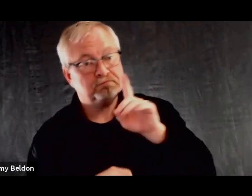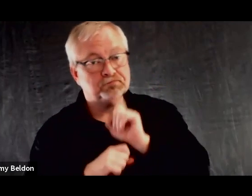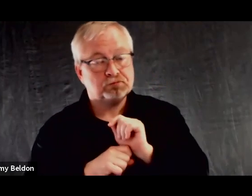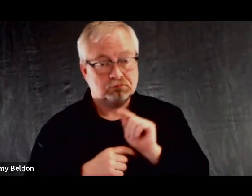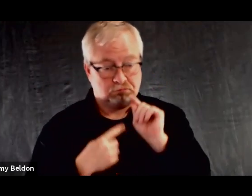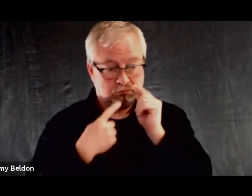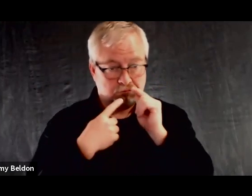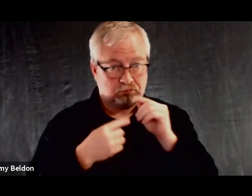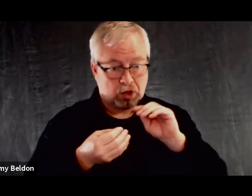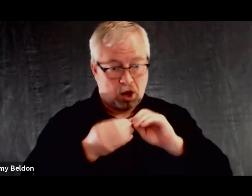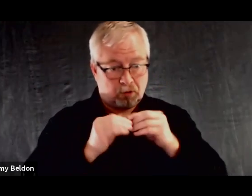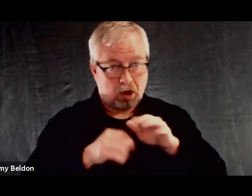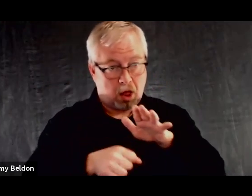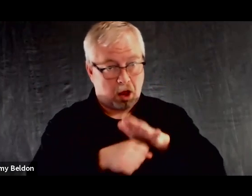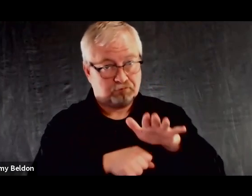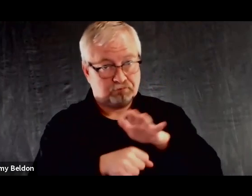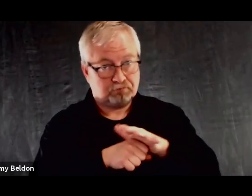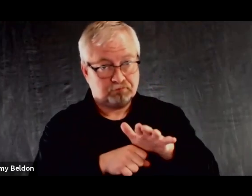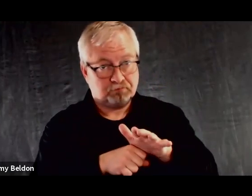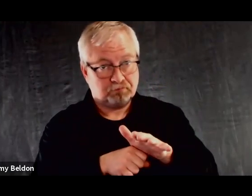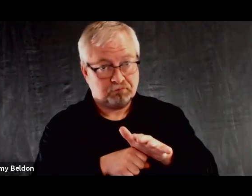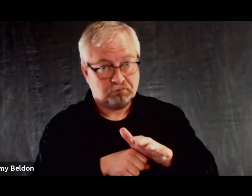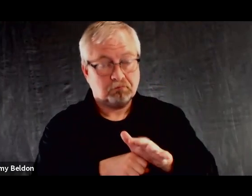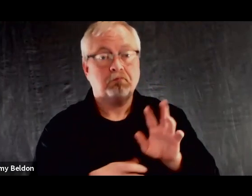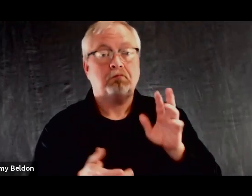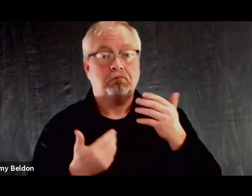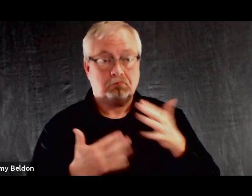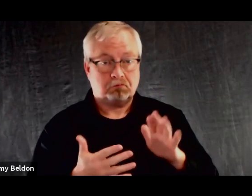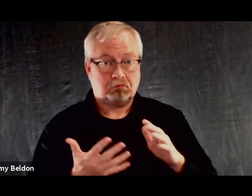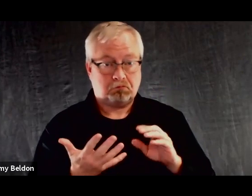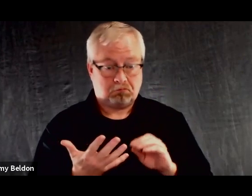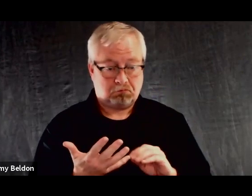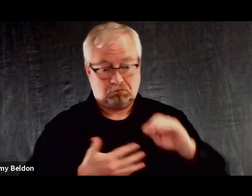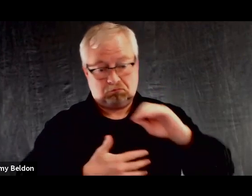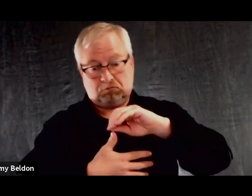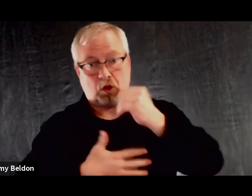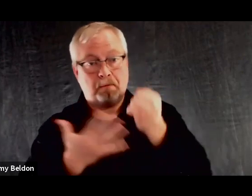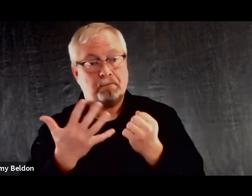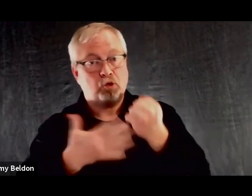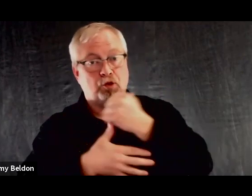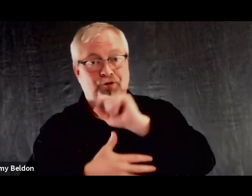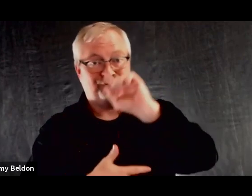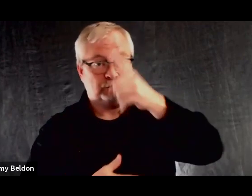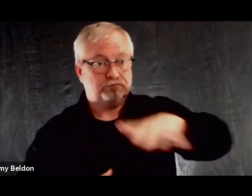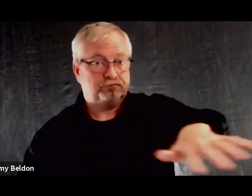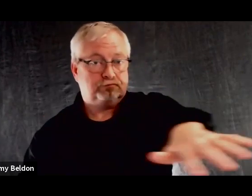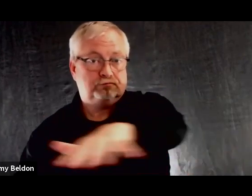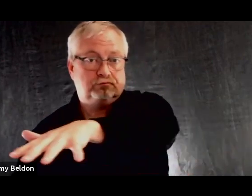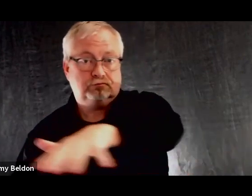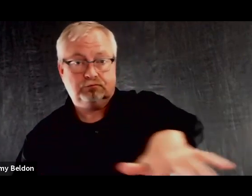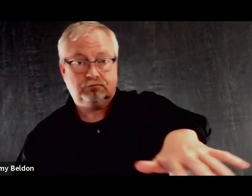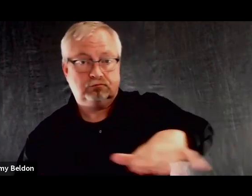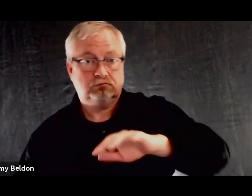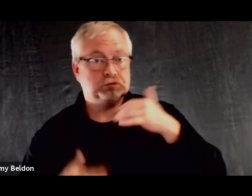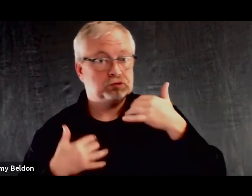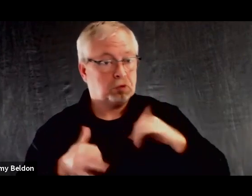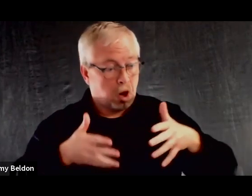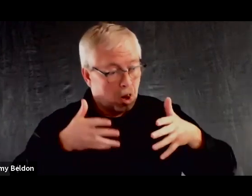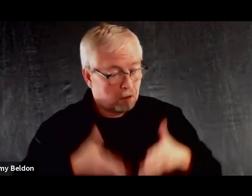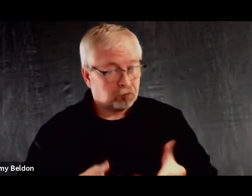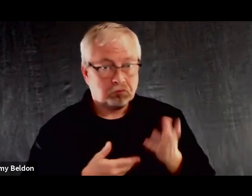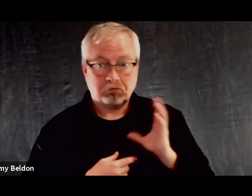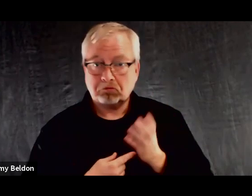of those prioritized, then who gets it next? What are the priorities after that point? In other